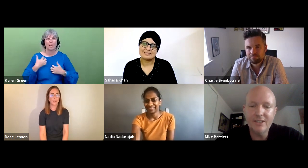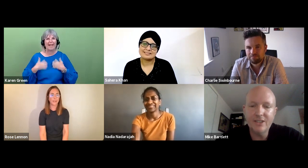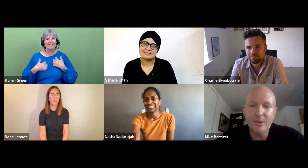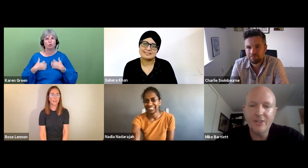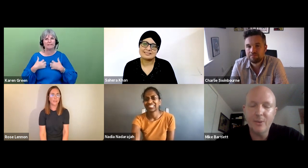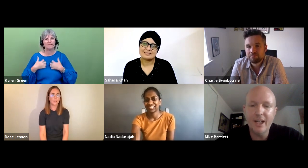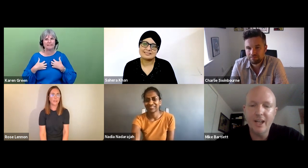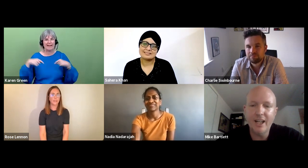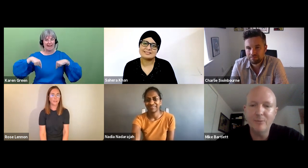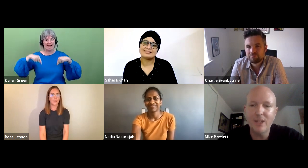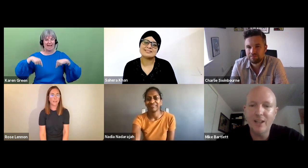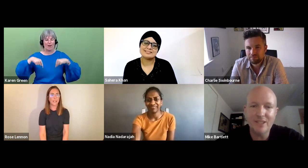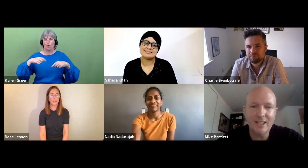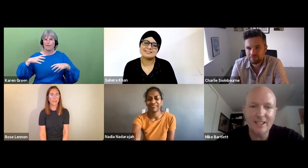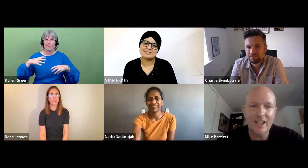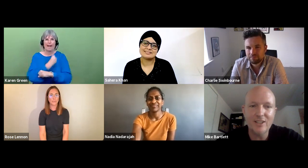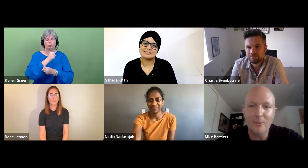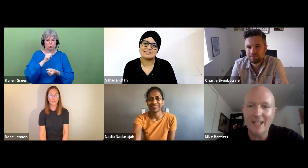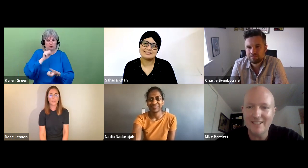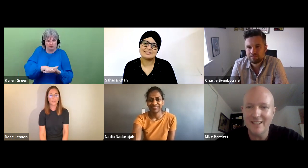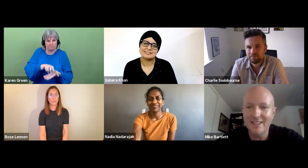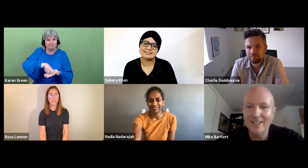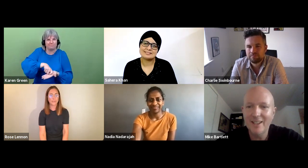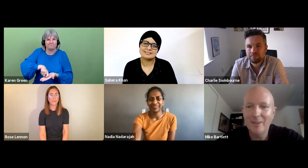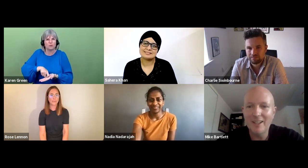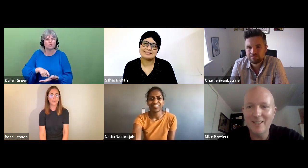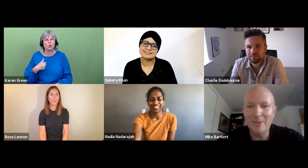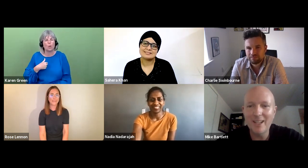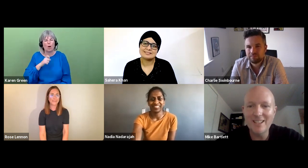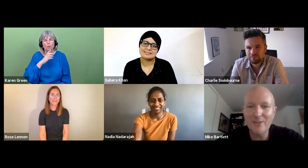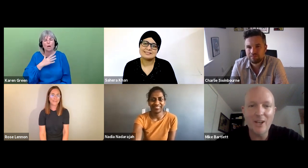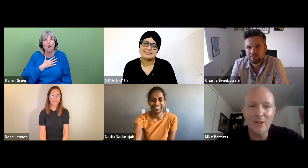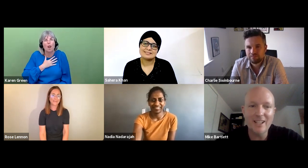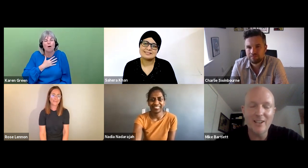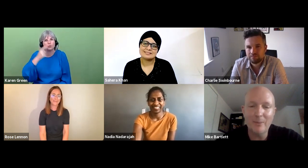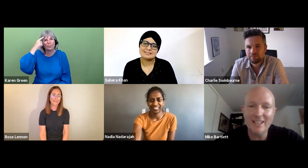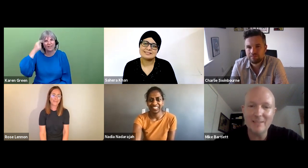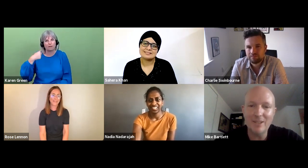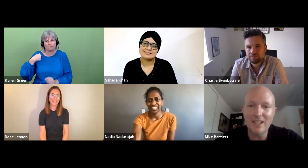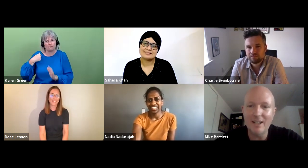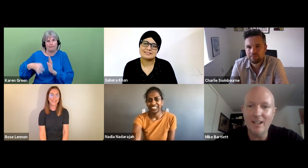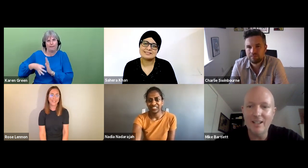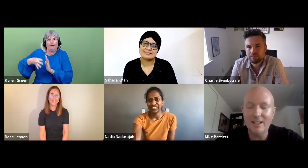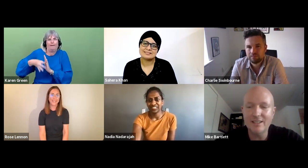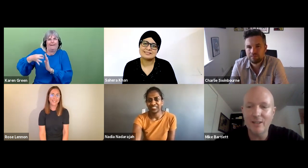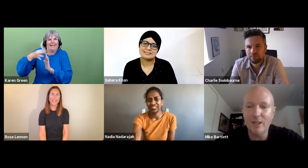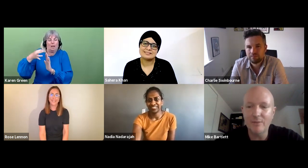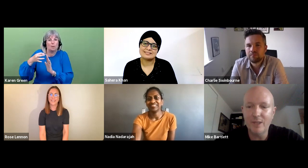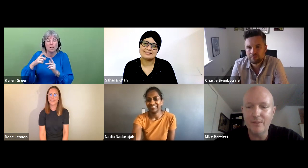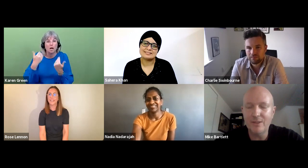so I would love to think that I'd got better, but I don't know. I look back at some of the early things that I wrote when I was in